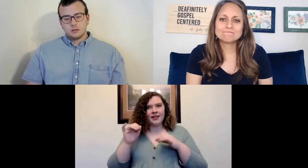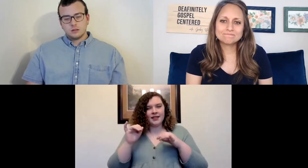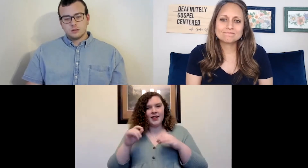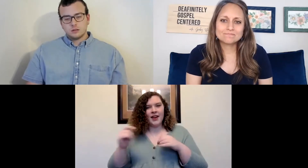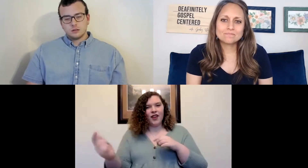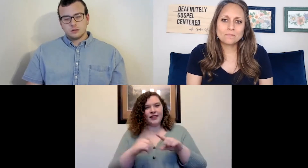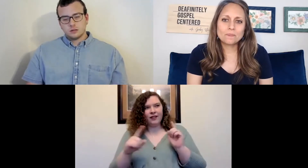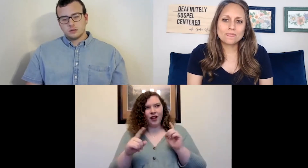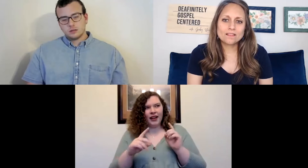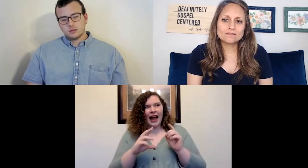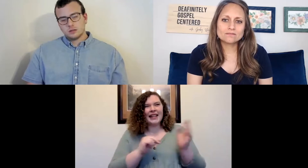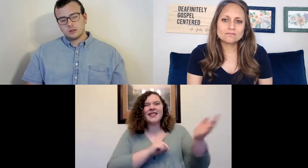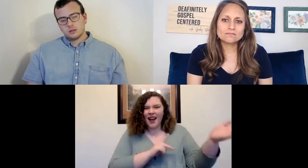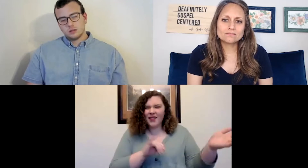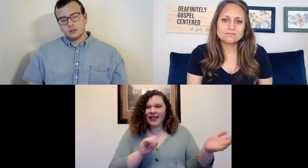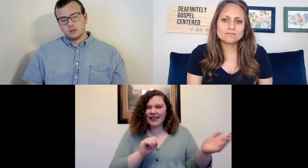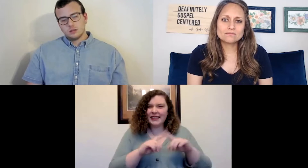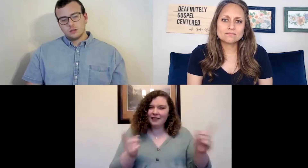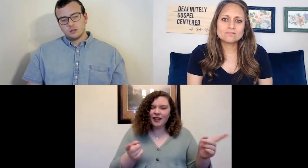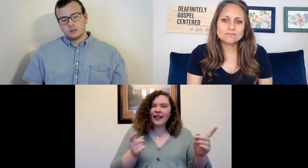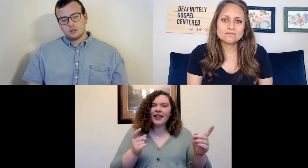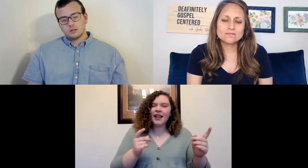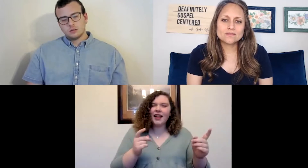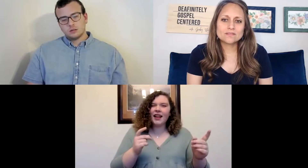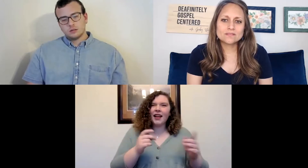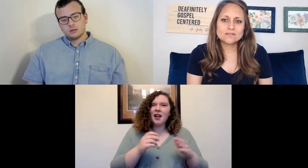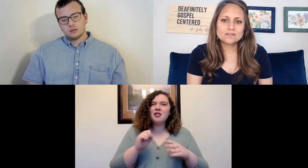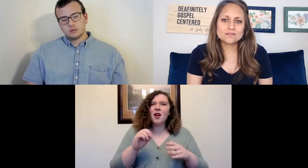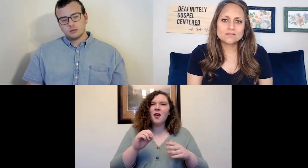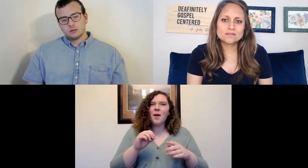Okay. And I started realizing that,